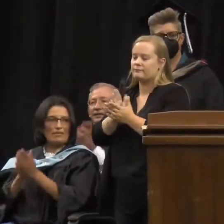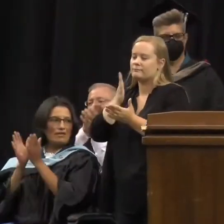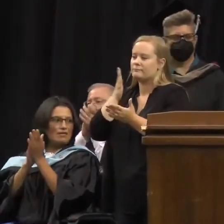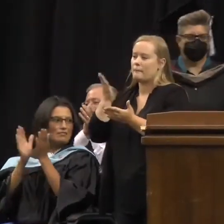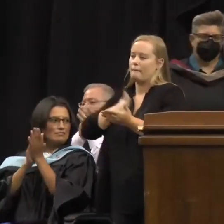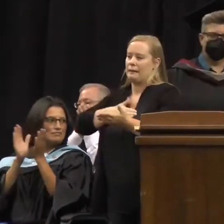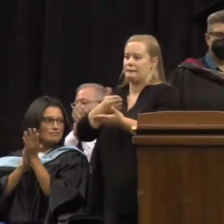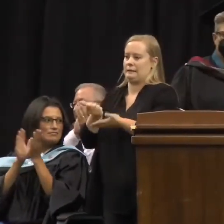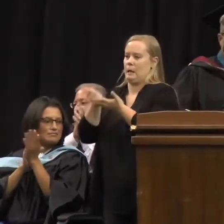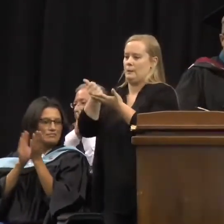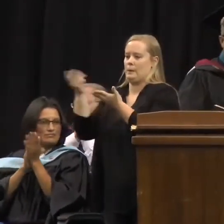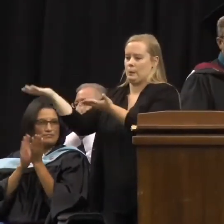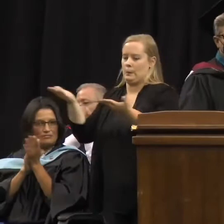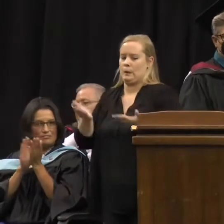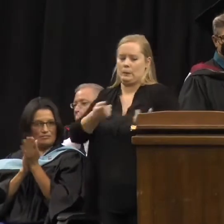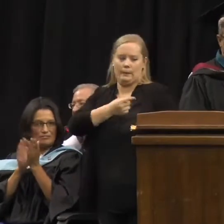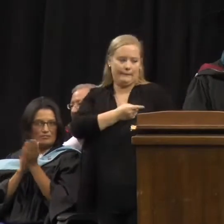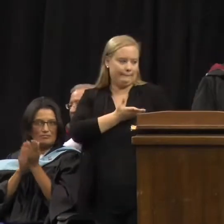Hamblin.